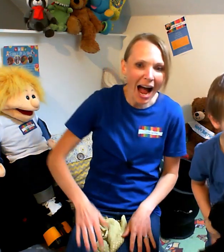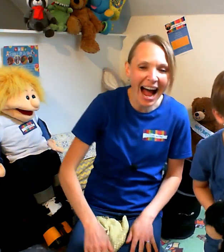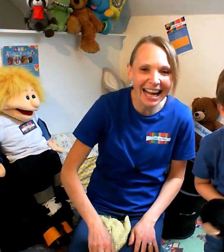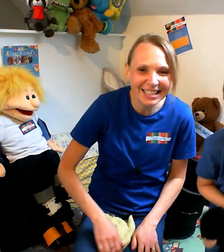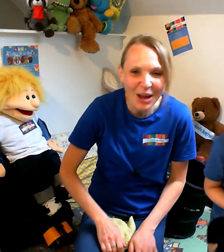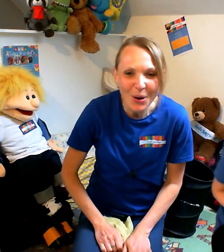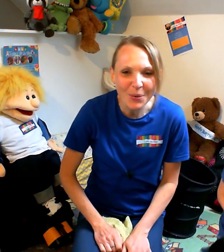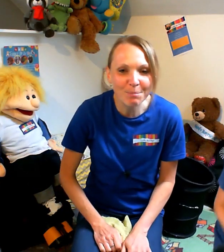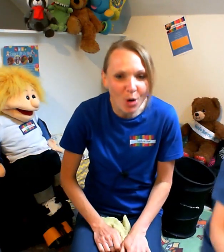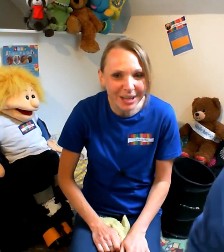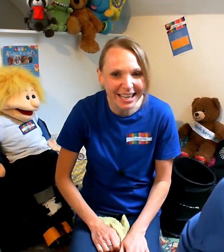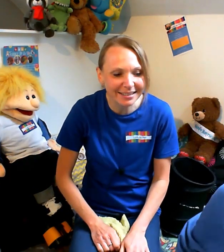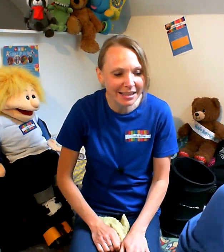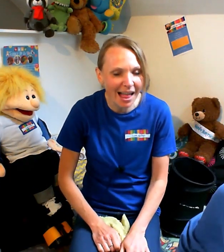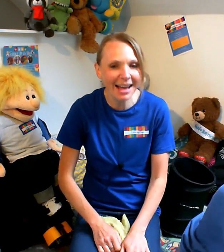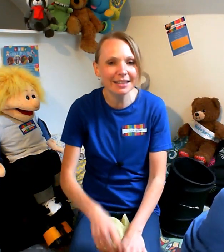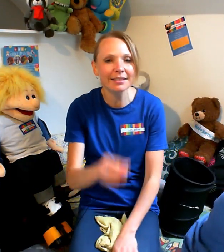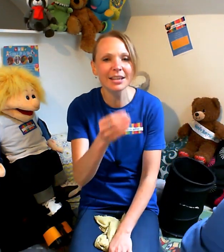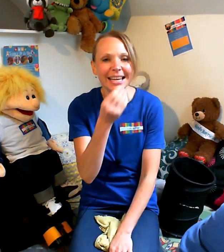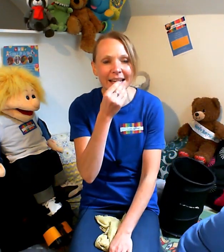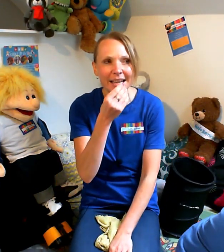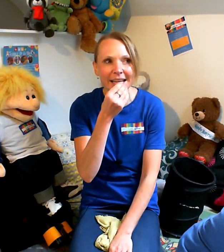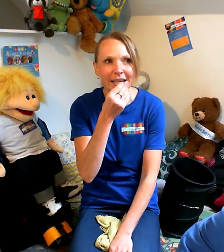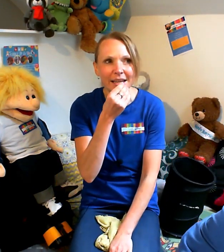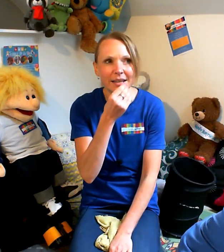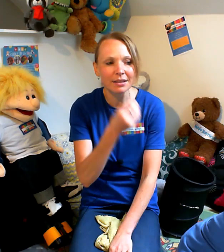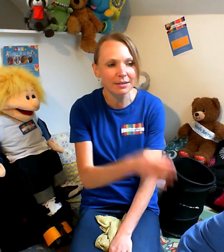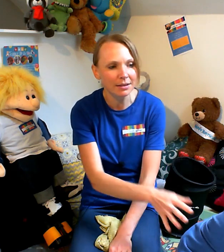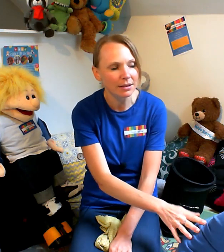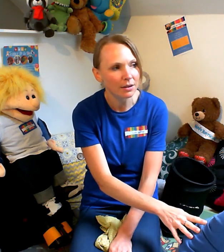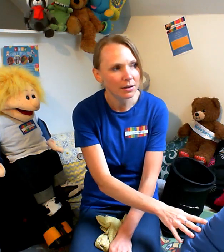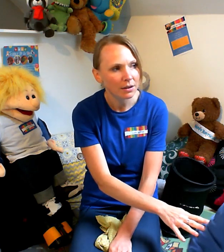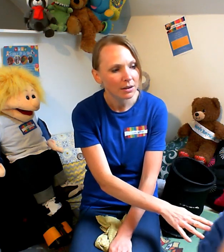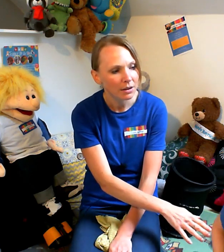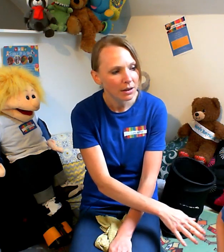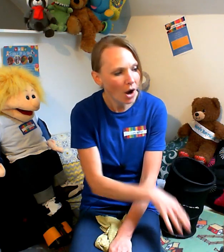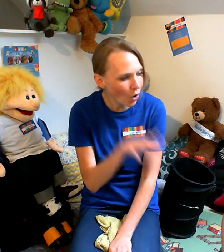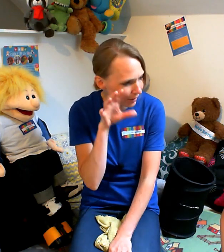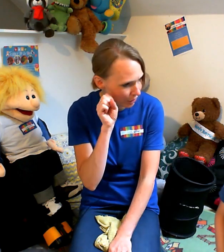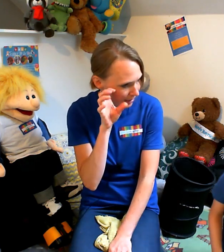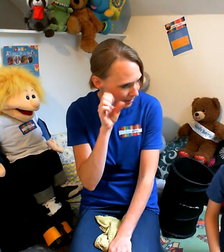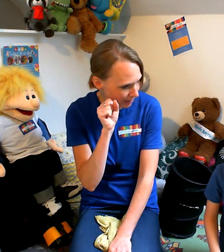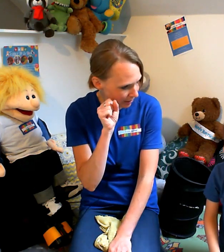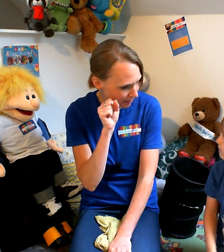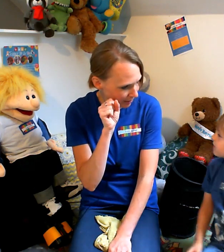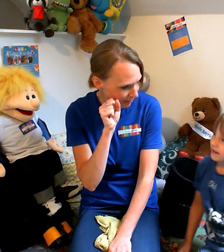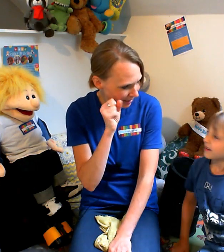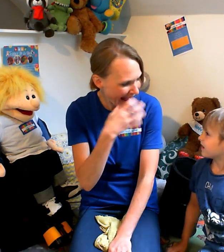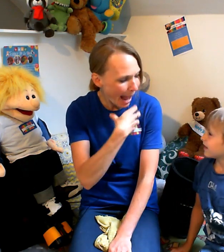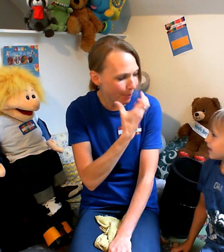And monkeys like to eat... Bananas. Oranges. Apples.